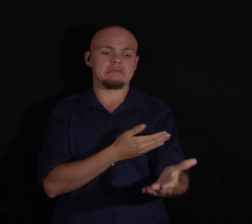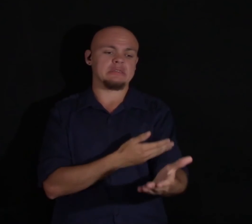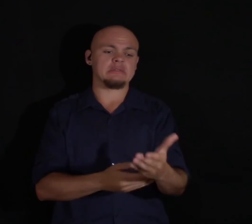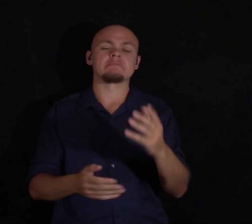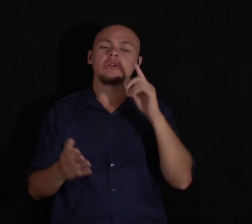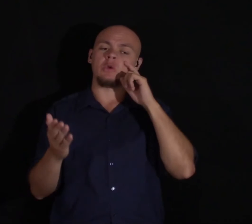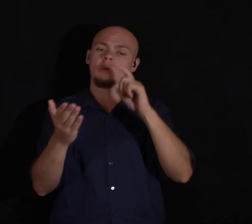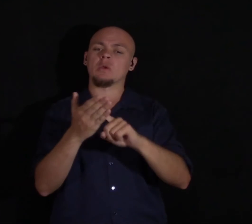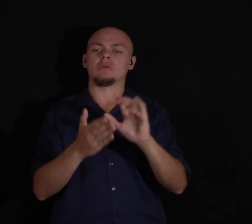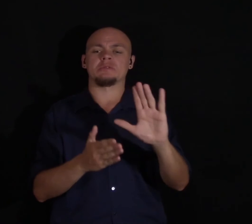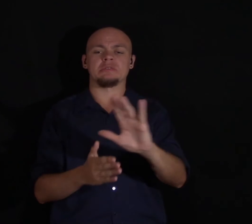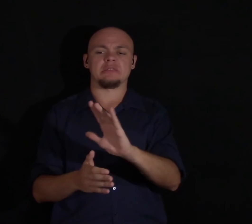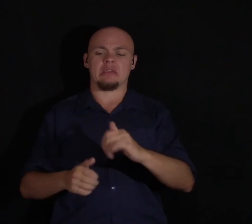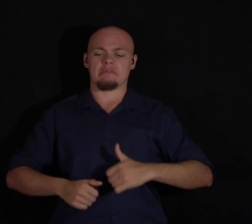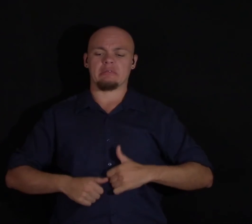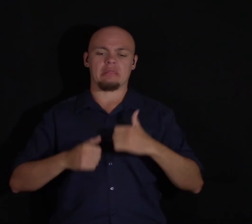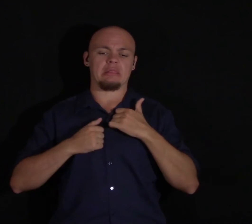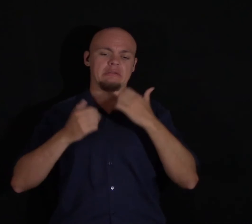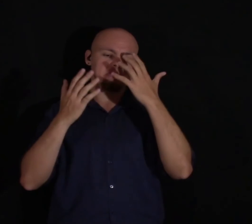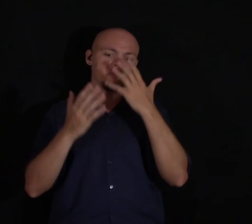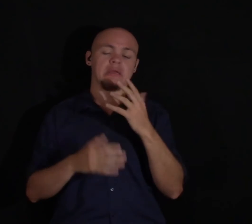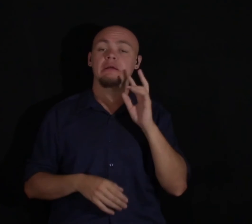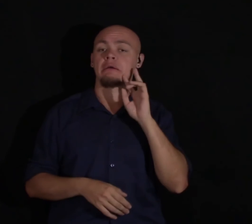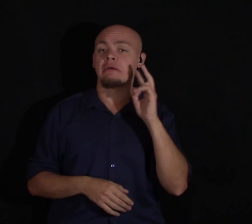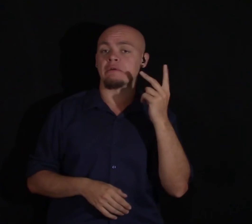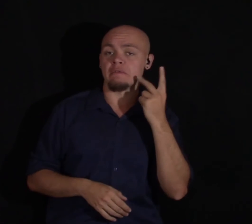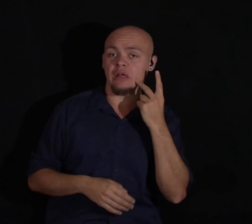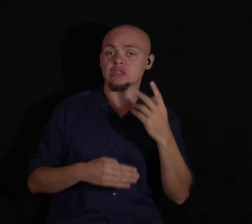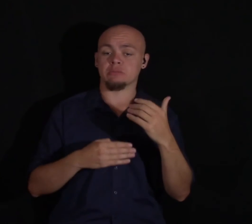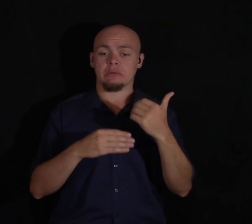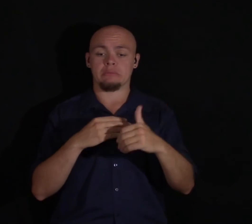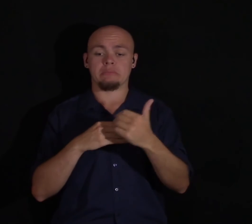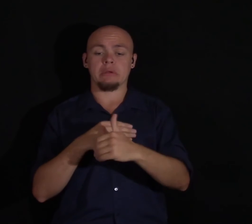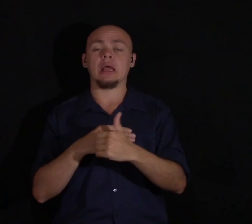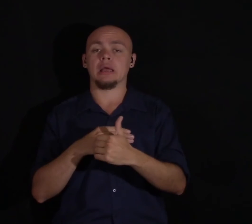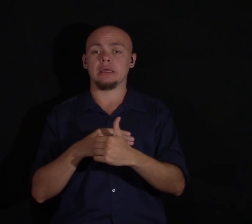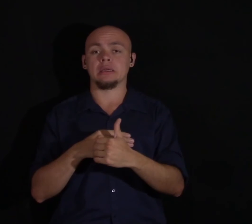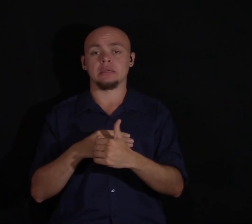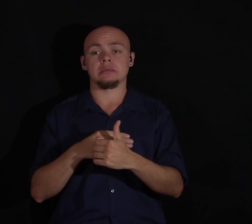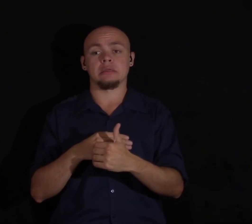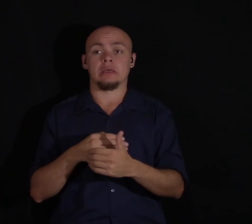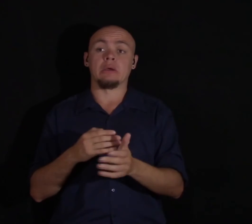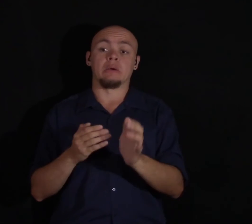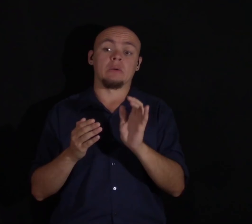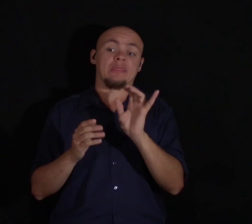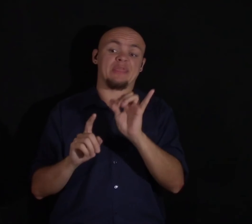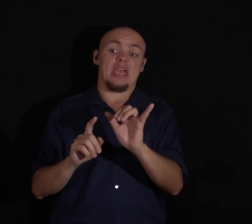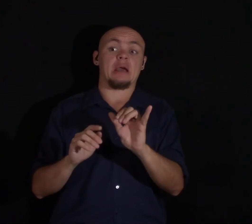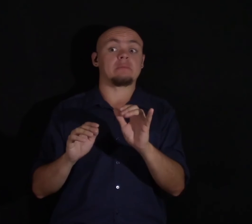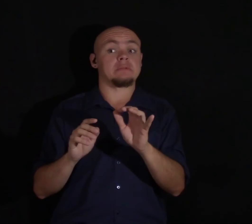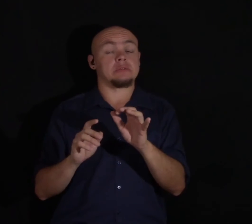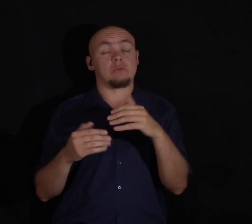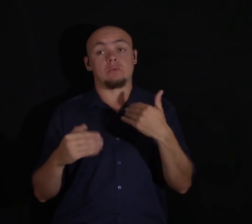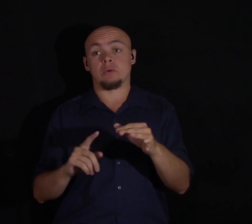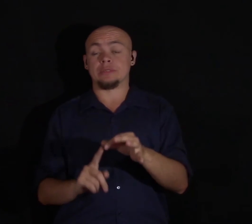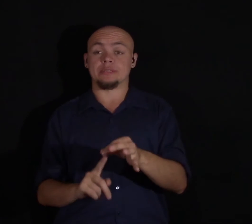fare. Vegetables and bread, when they indulged in such luxuries, and even fresh water, was to be cured